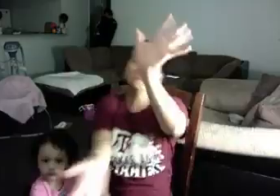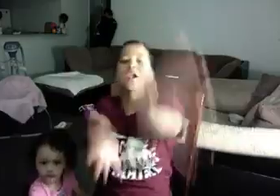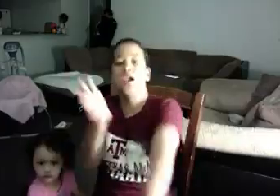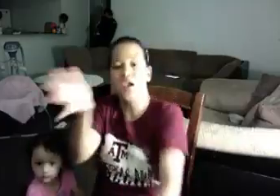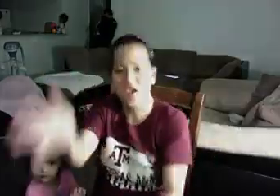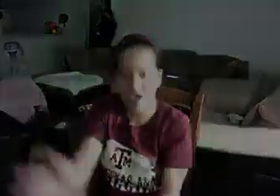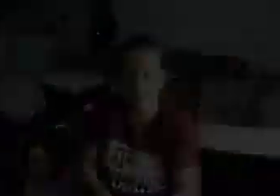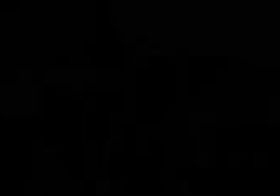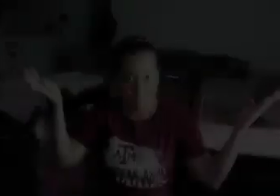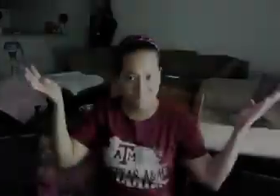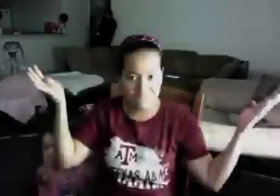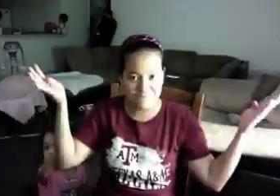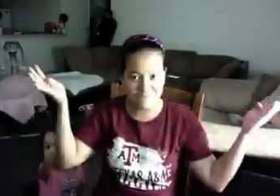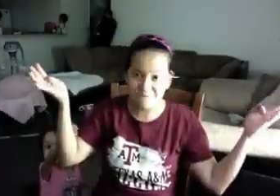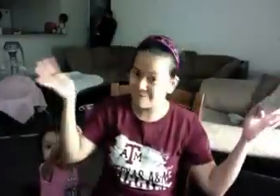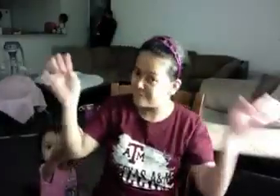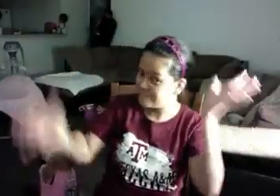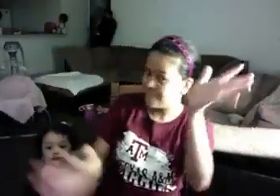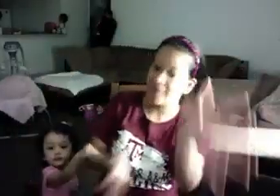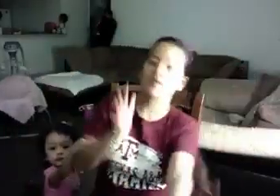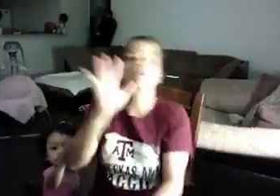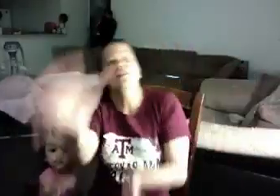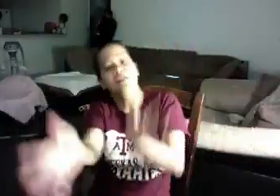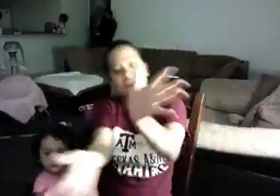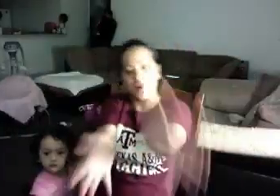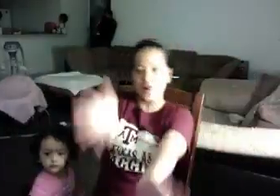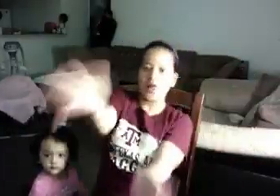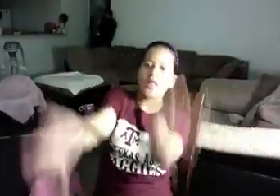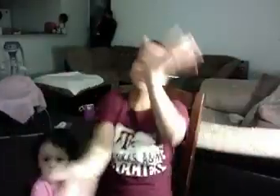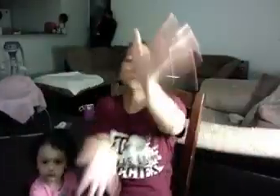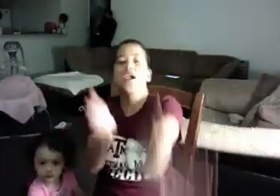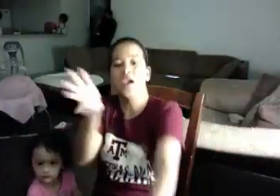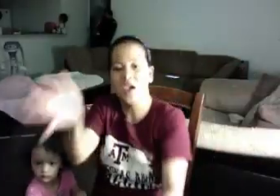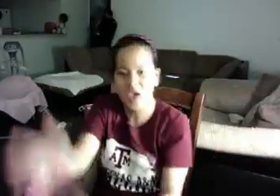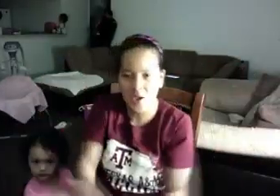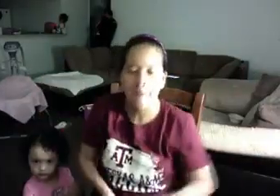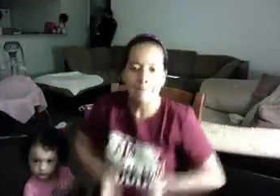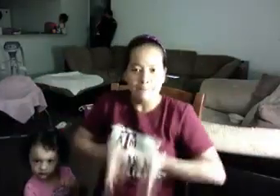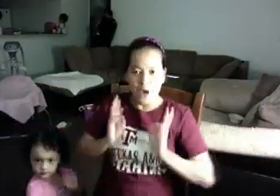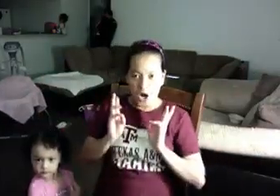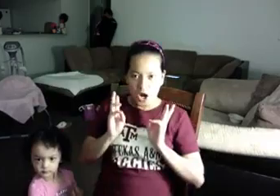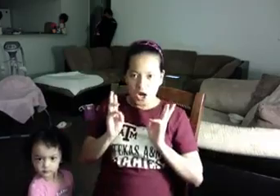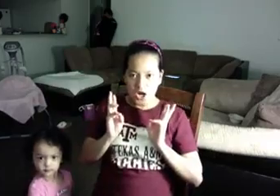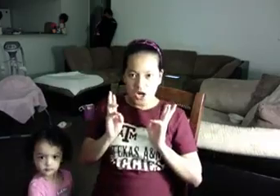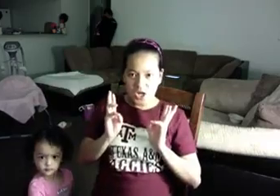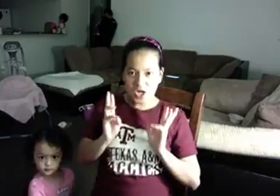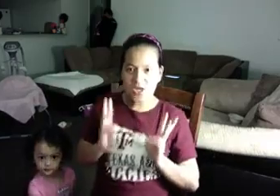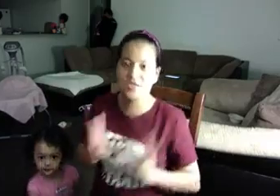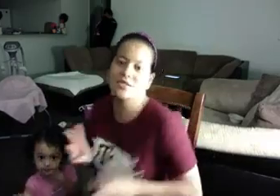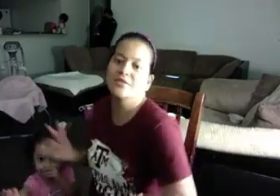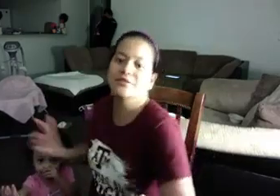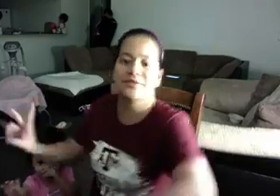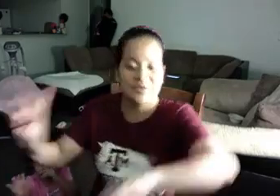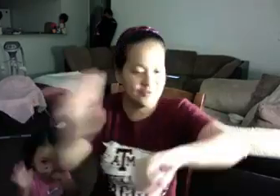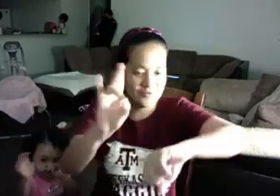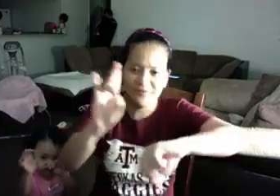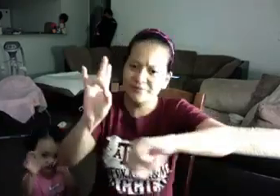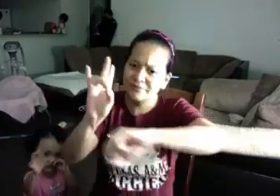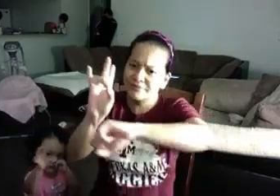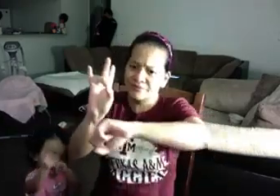let's PR, hygiene, alcohol, do, hygiene, do, not